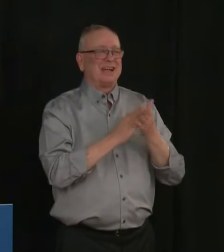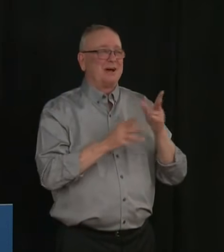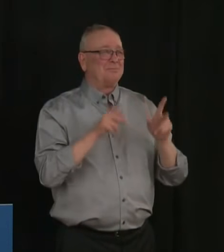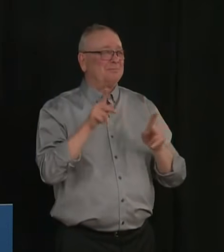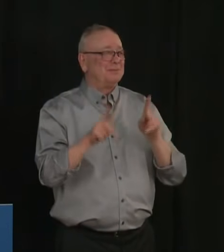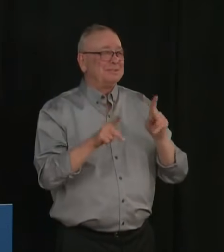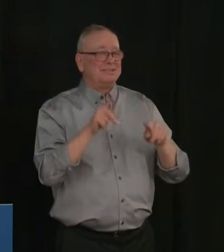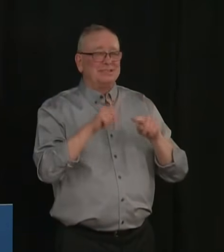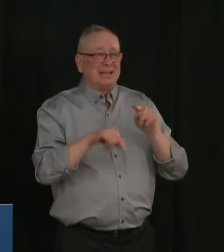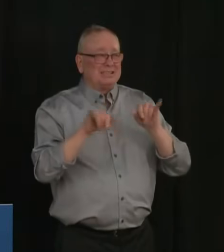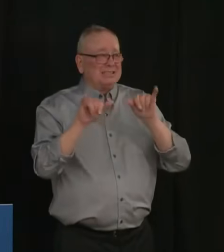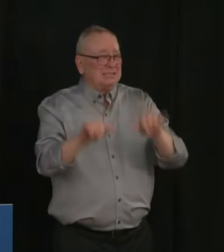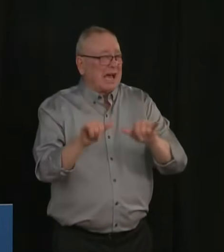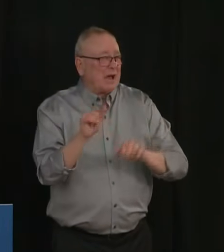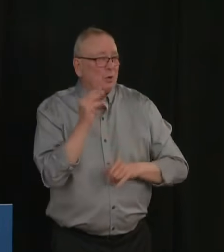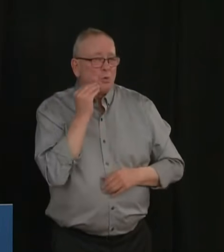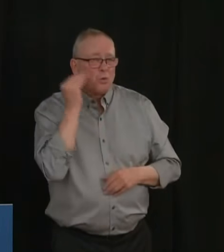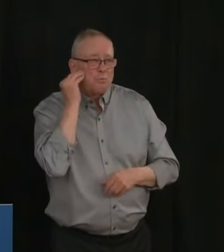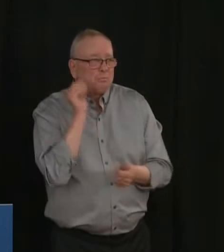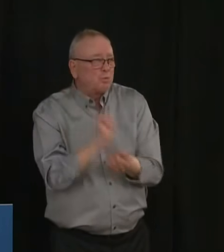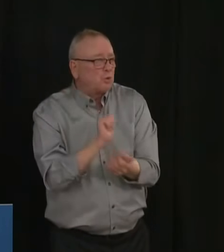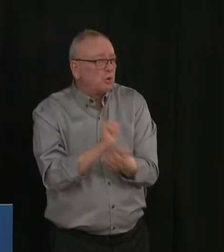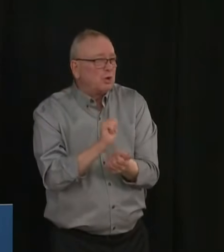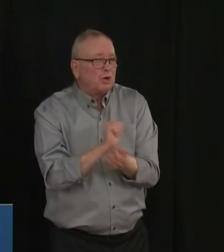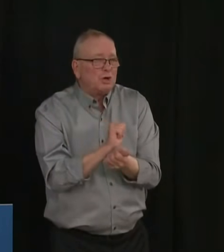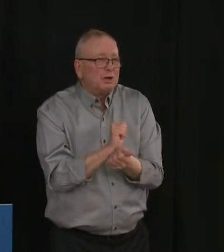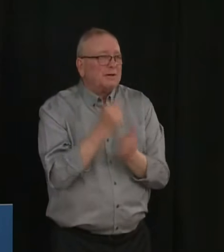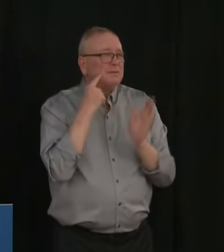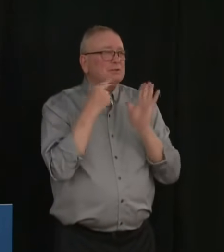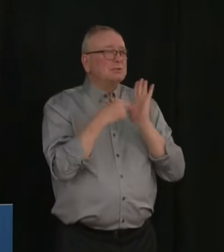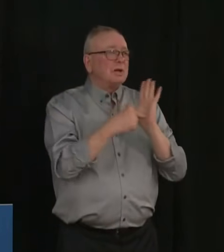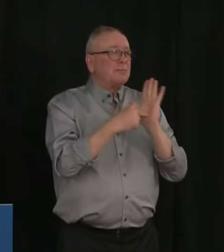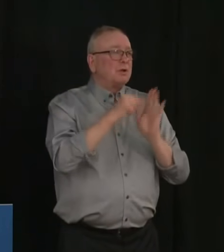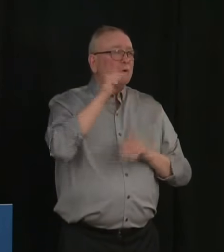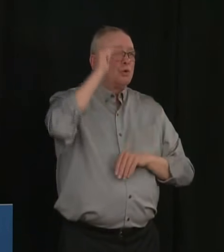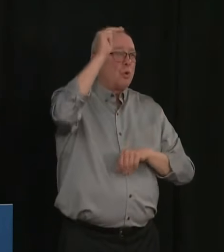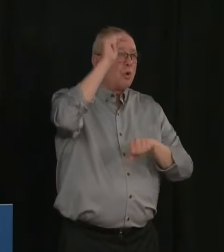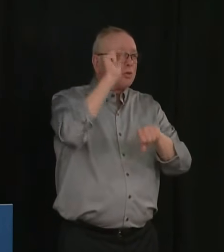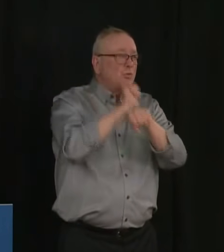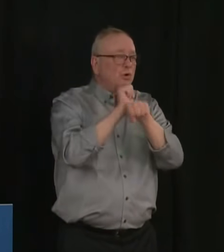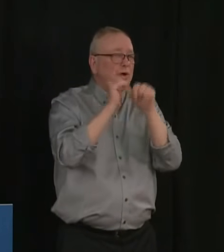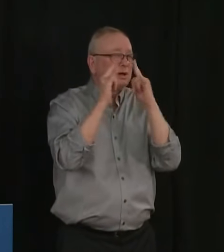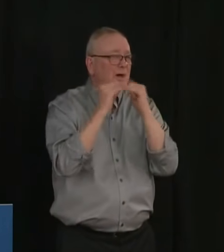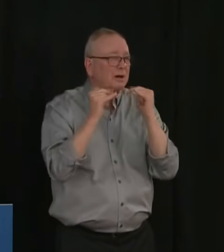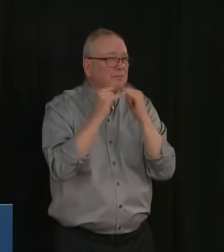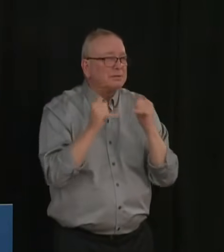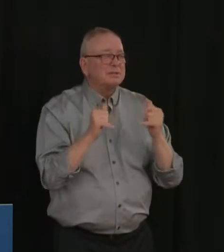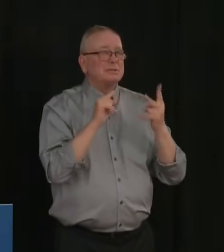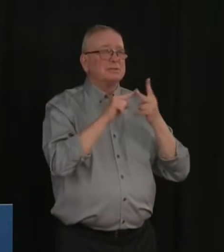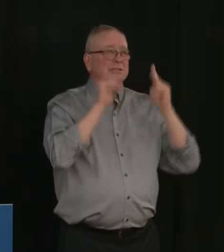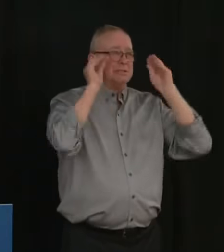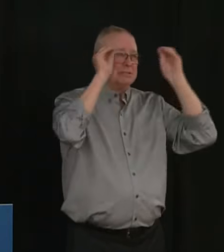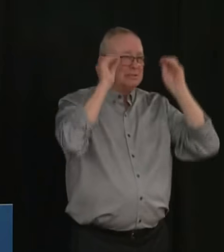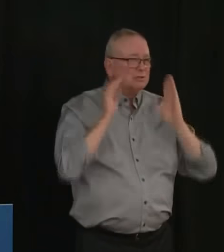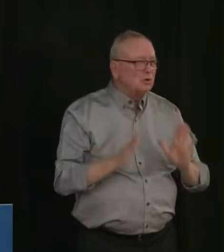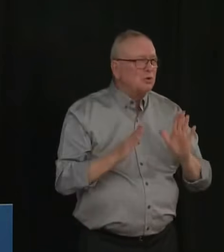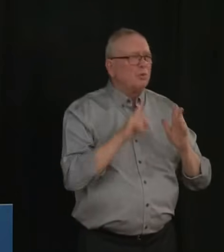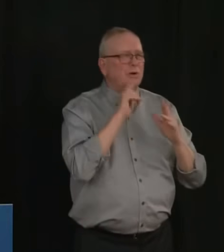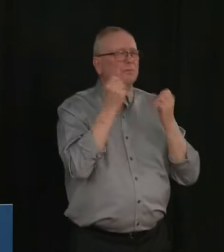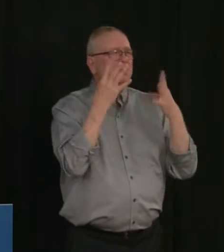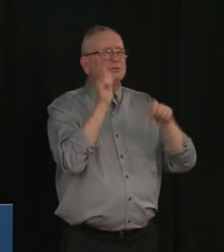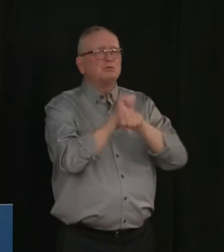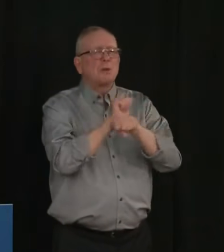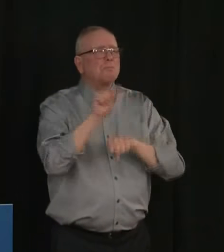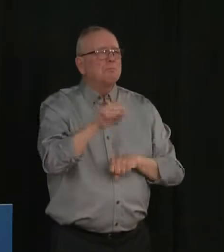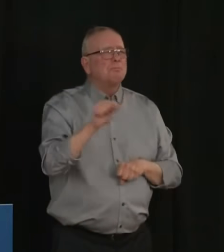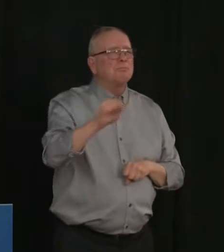risk factors you've mentioned. Individuals in work camps, teachers, individuals across the province in any occupation who have a personal